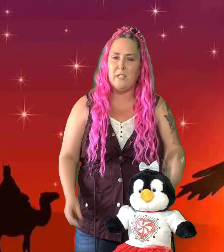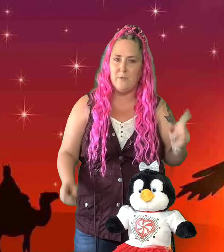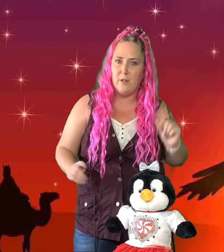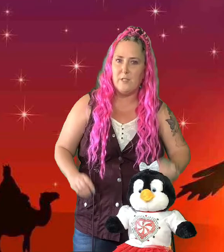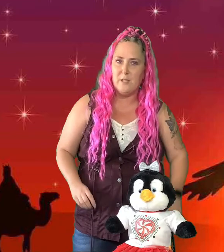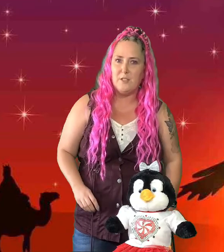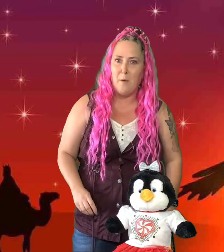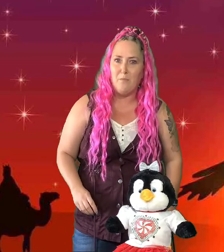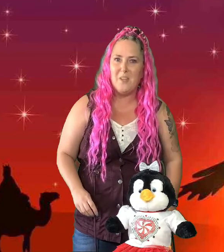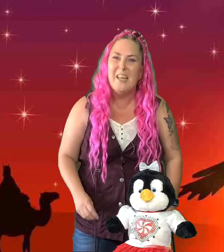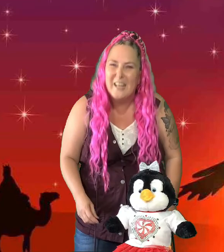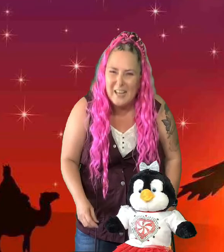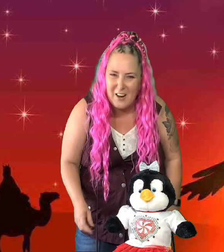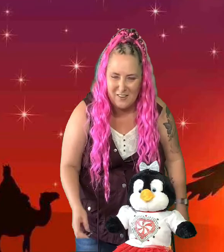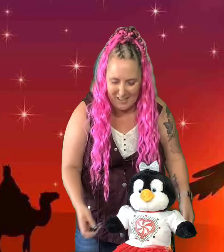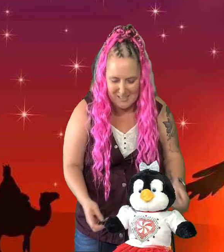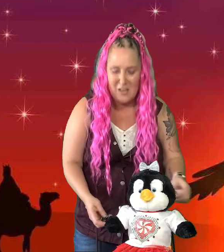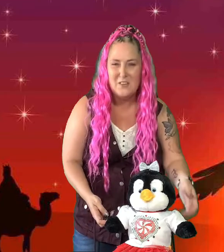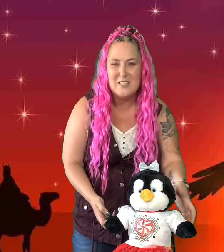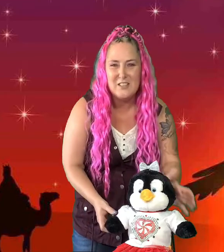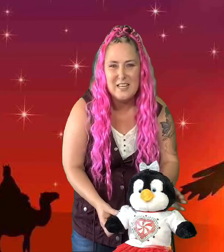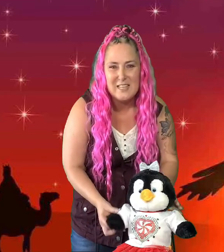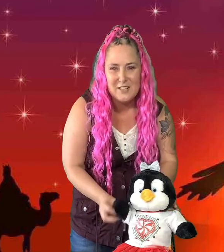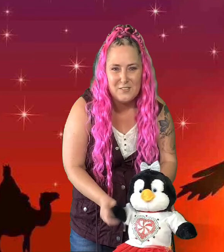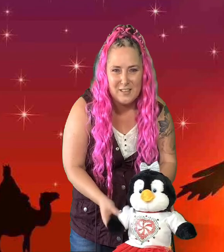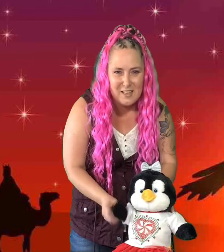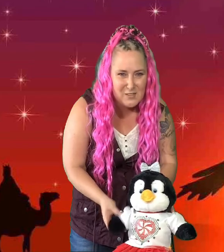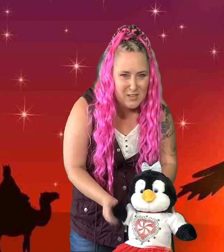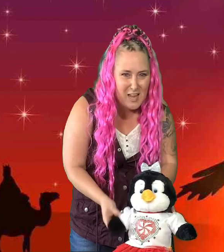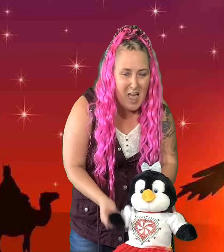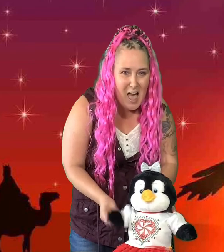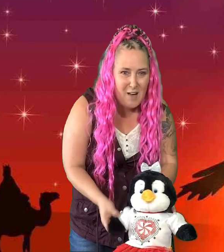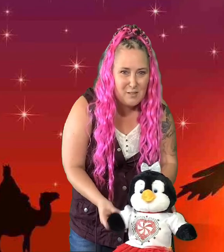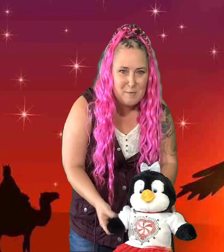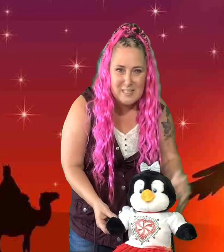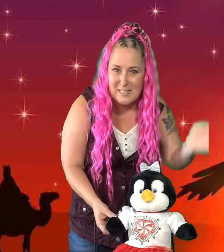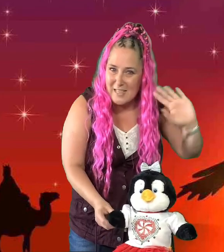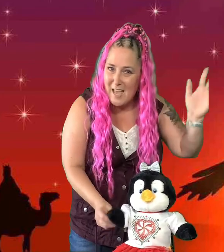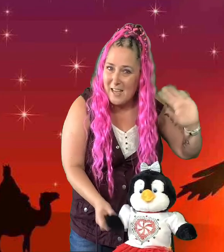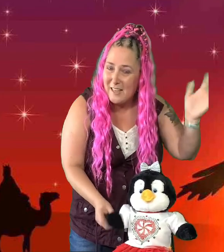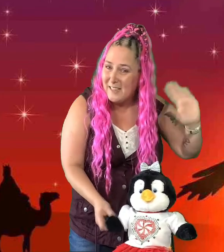different every single time. All right. We'll see you guys later for the next one. Have an amazing day.